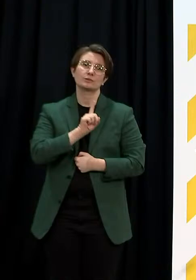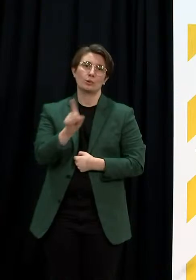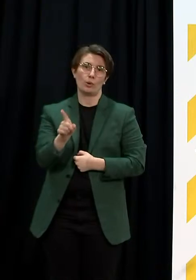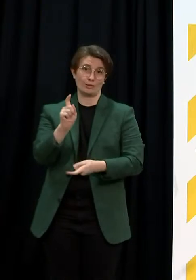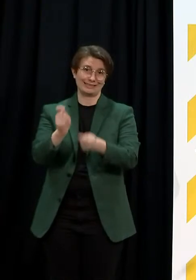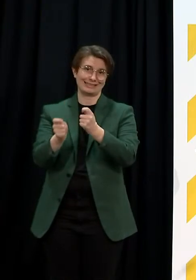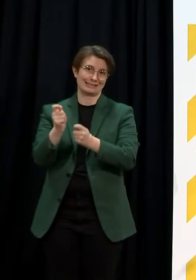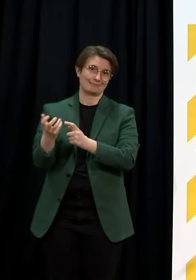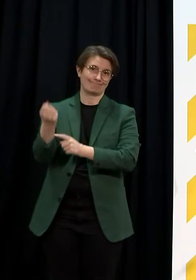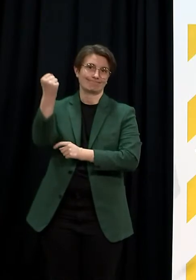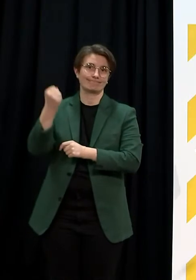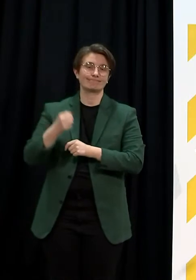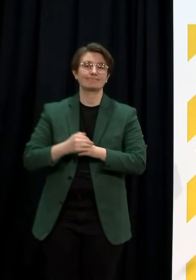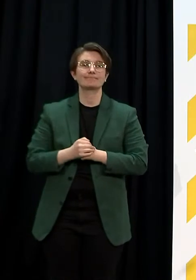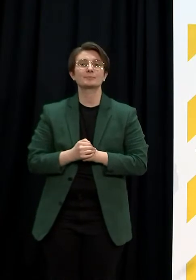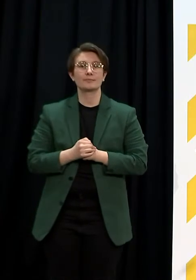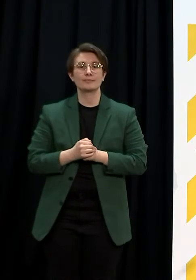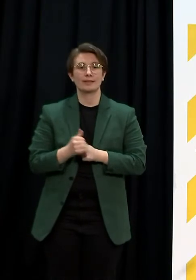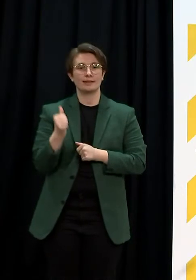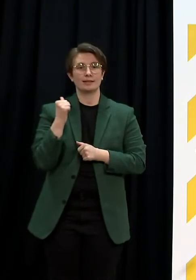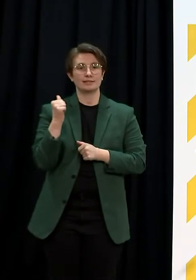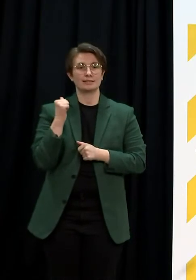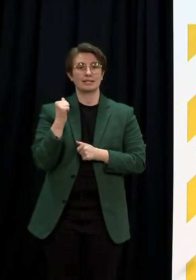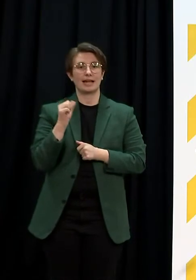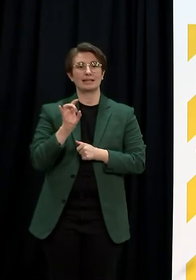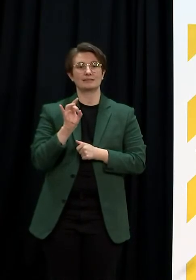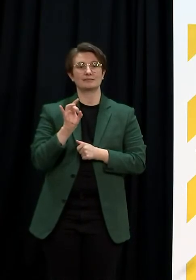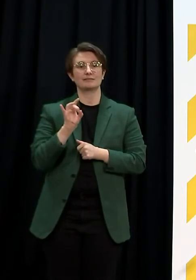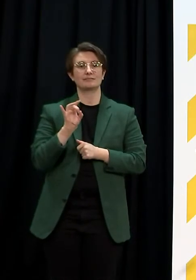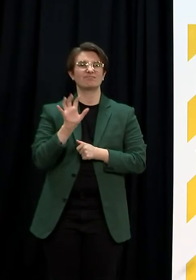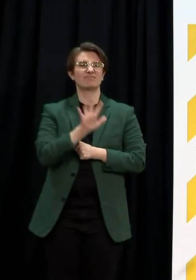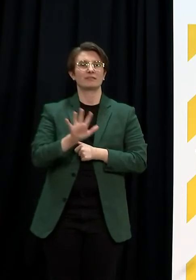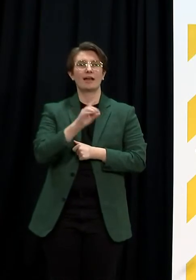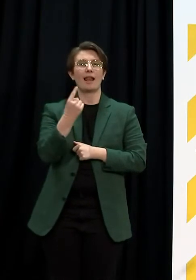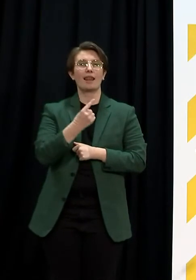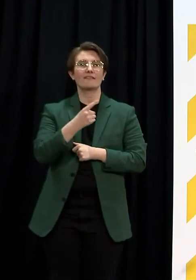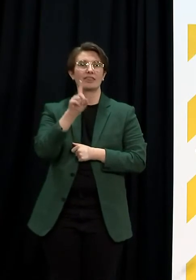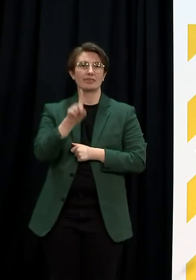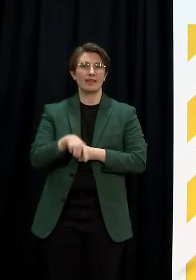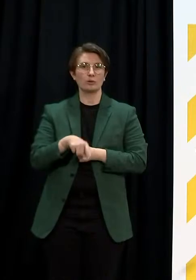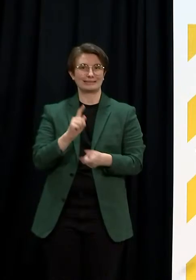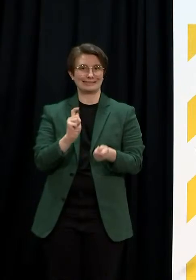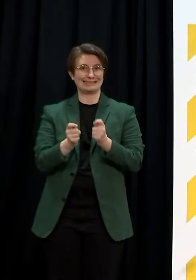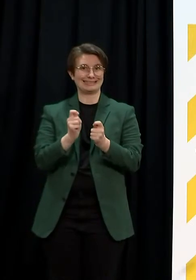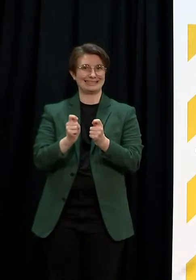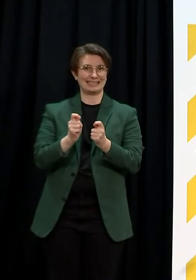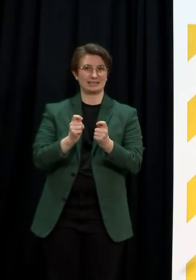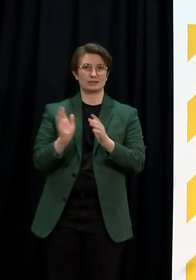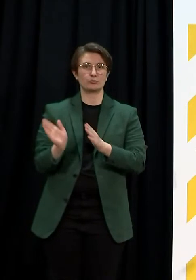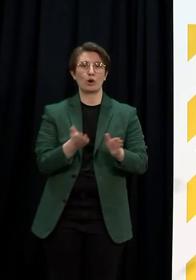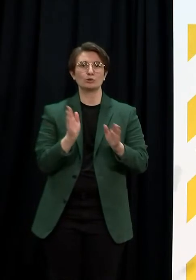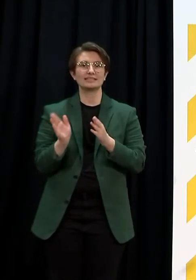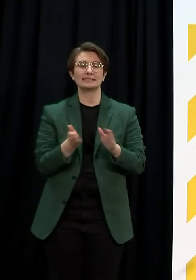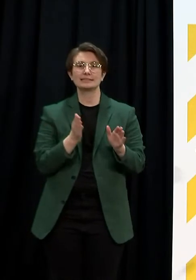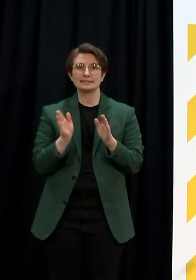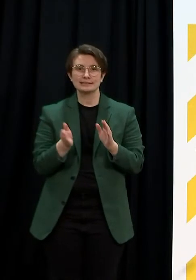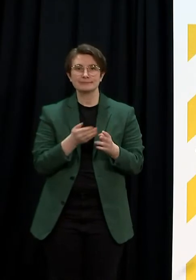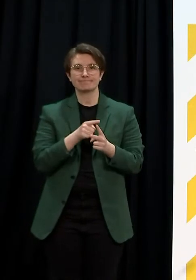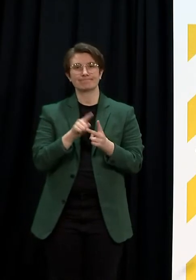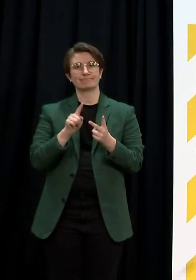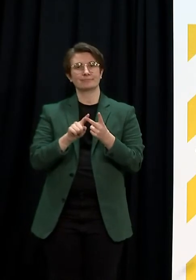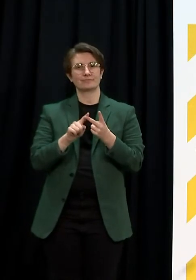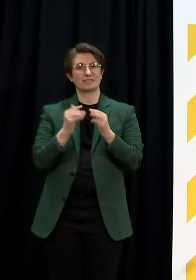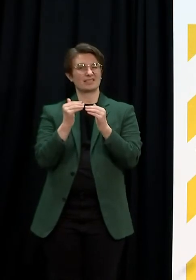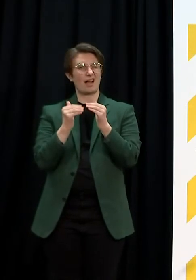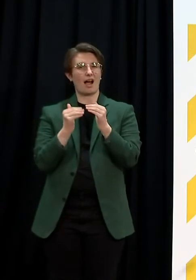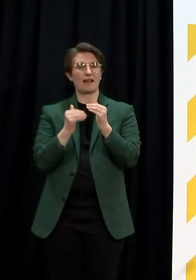were 10,958 tests processed around the country, and there were just under 5,000 swabs taken across Metro Auckland.